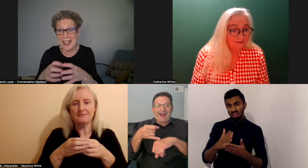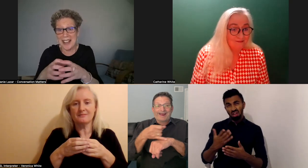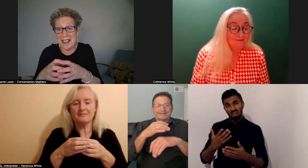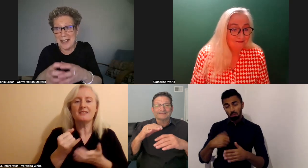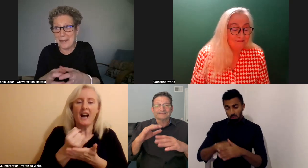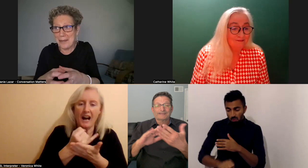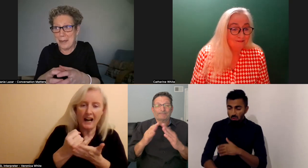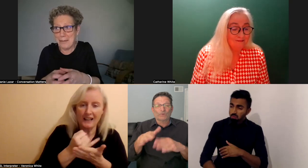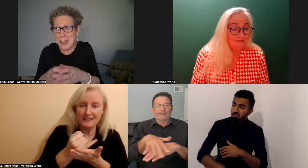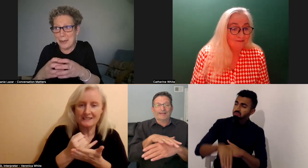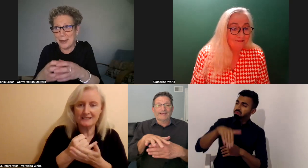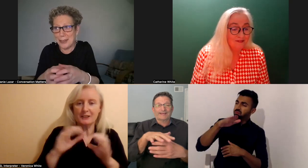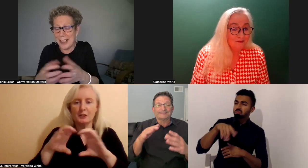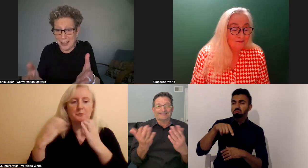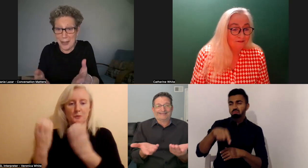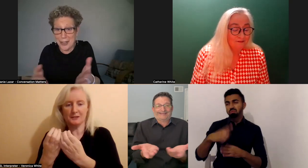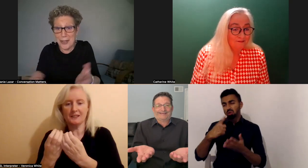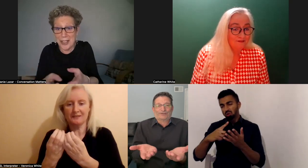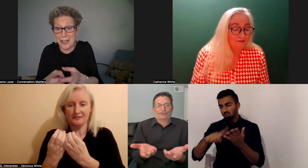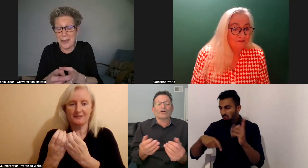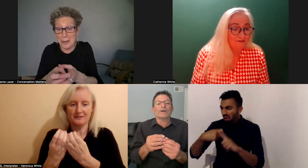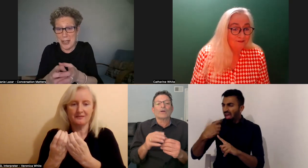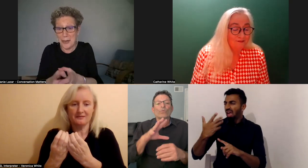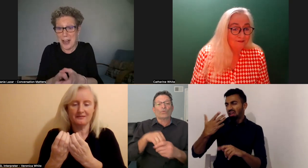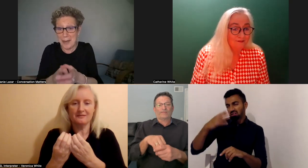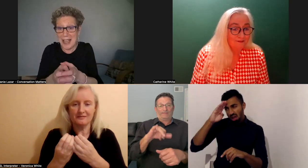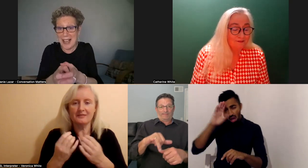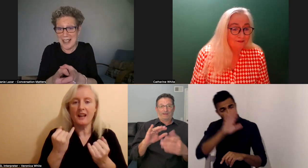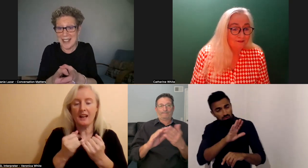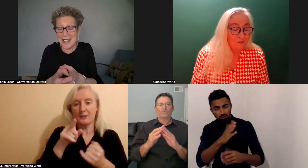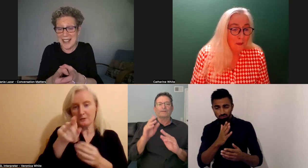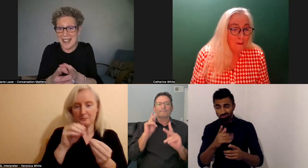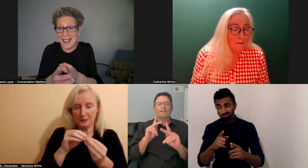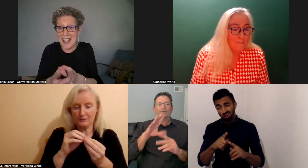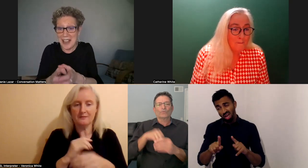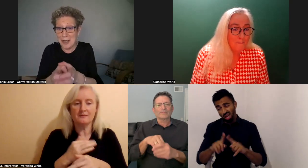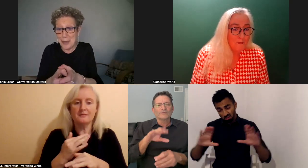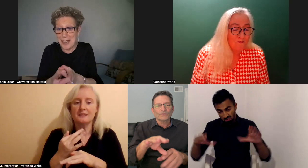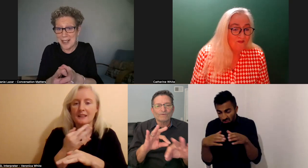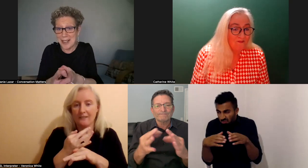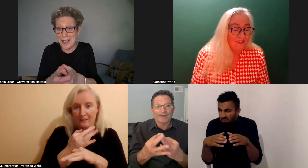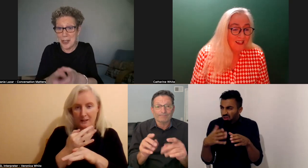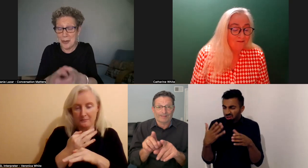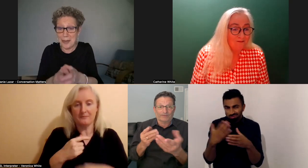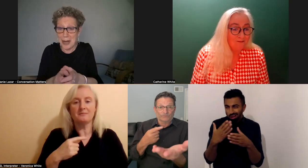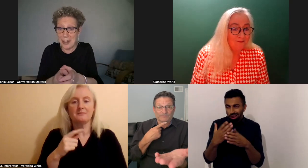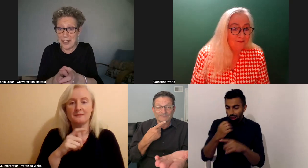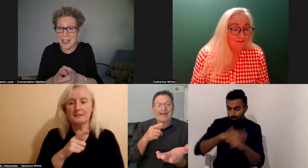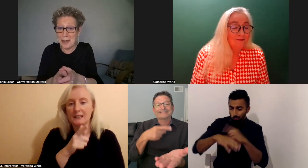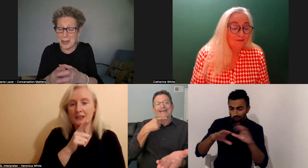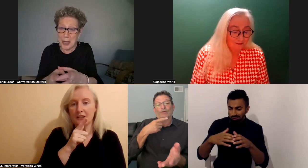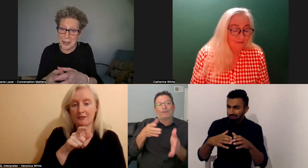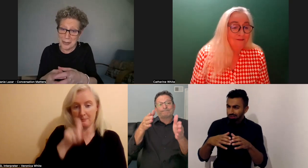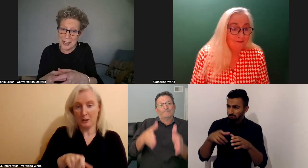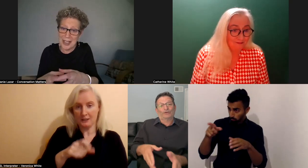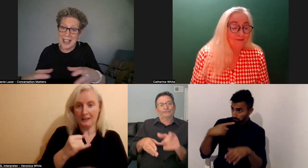community, people, you know, as you said, within your family, as a hearing person, you are in the minority,